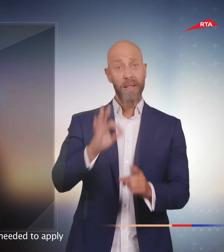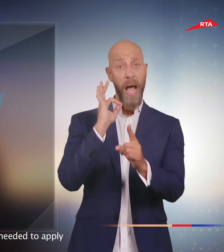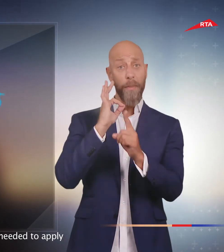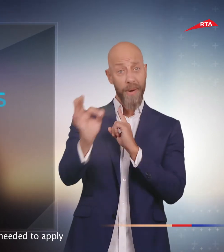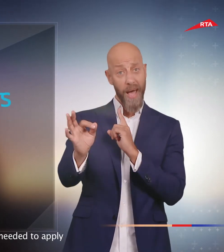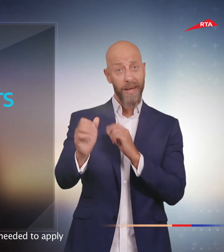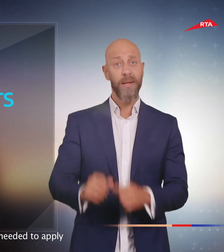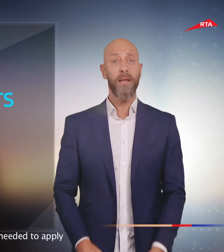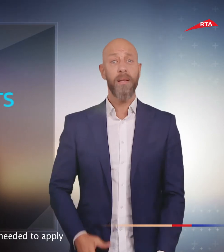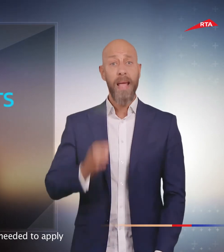Documents needed to apply.